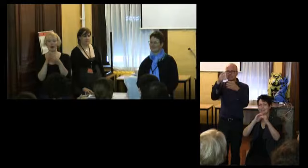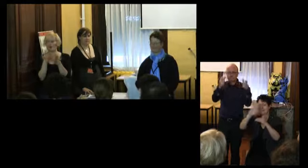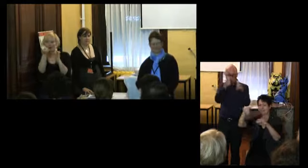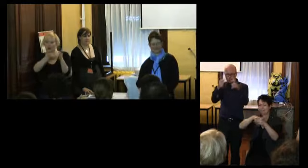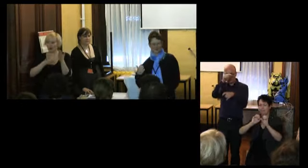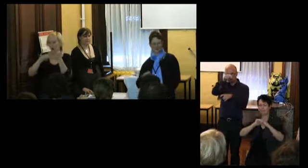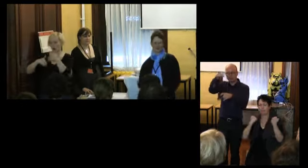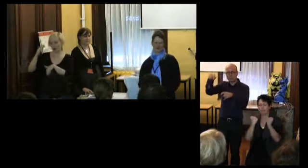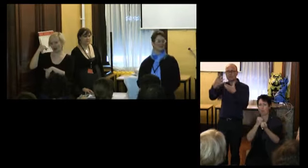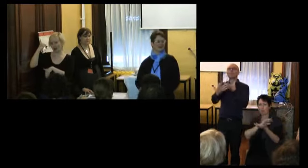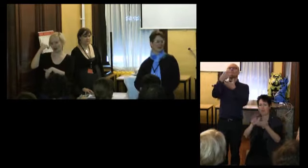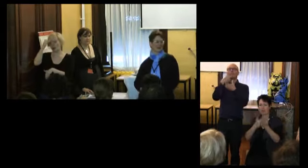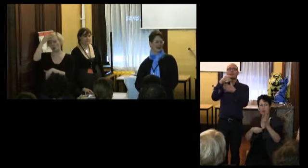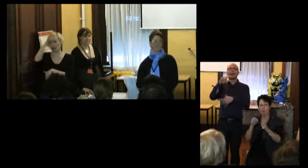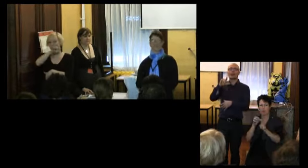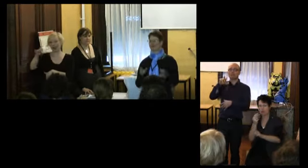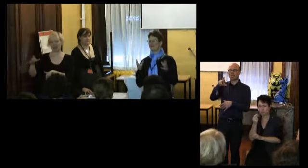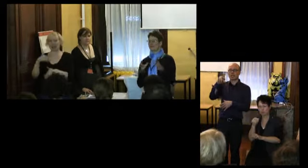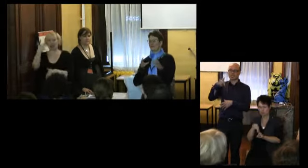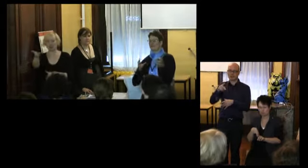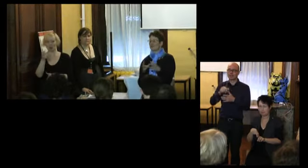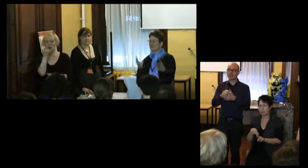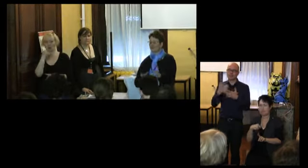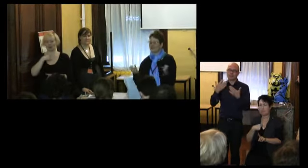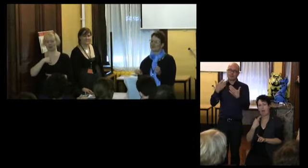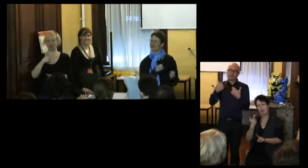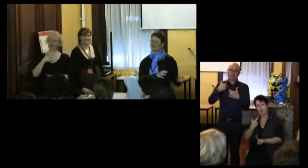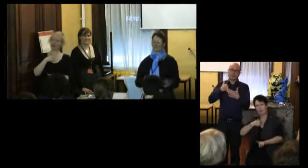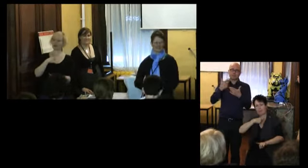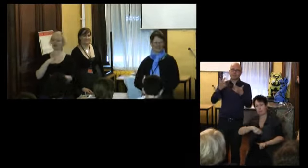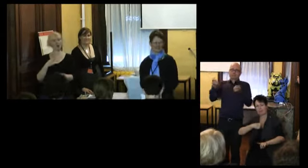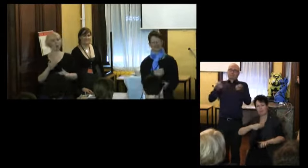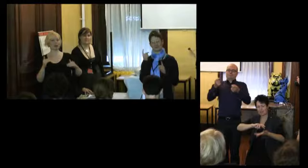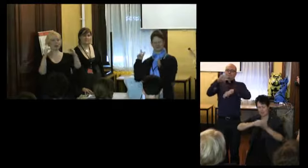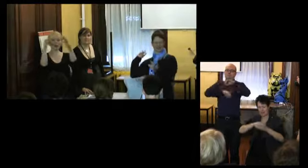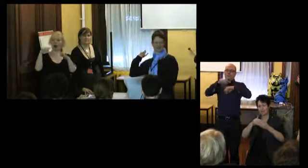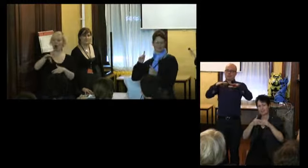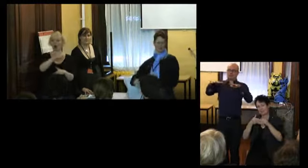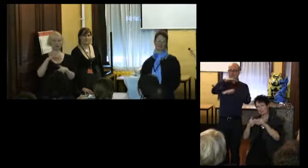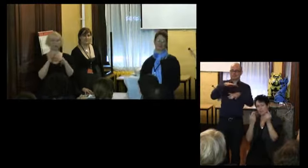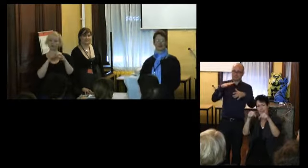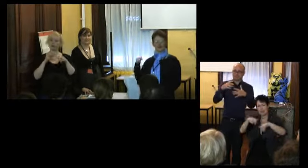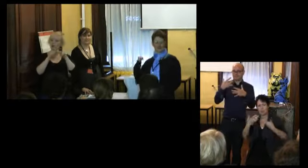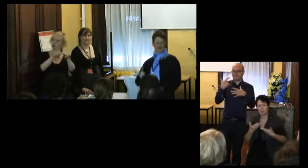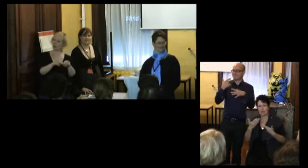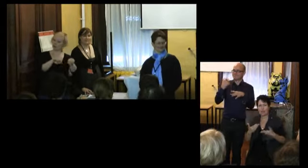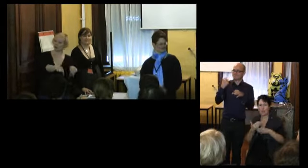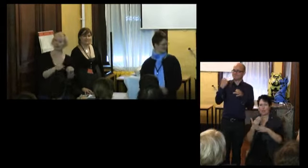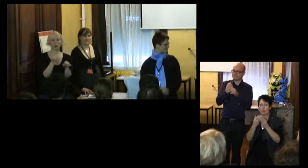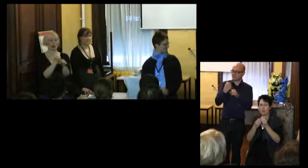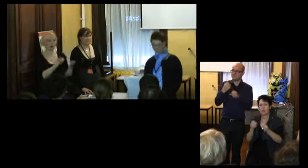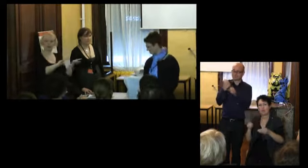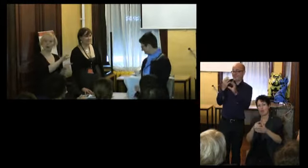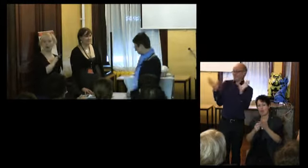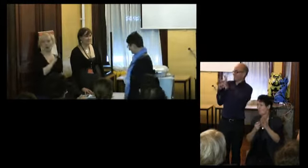group in a short while. But I'm the one that's organised our trip here today. I'm working with Orally.